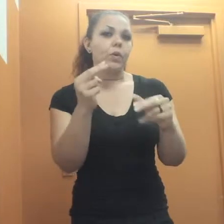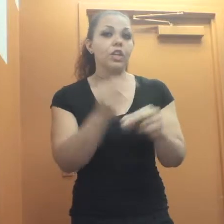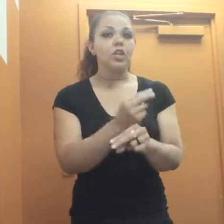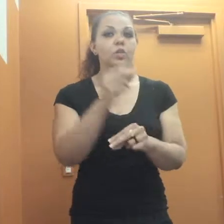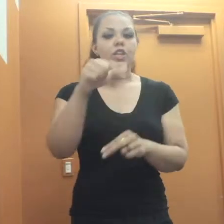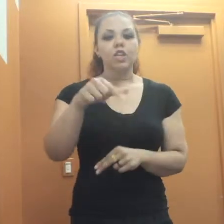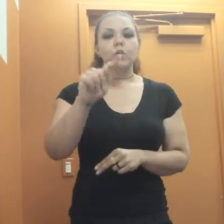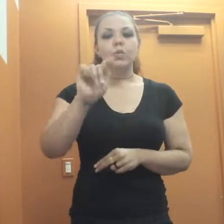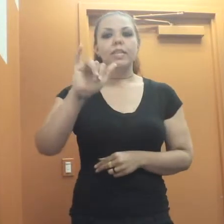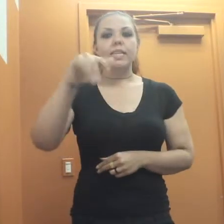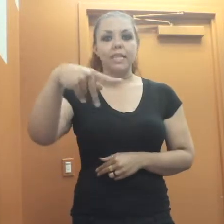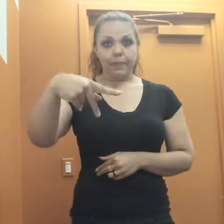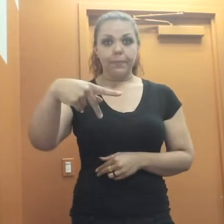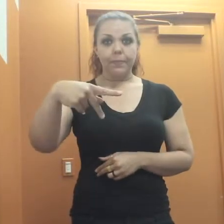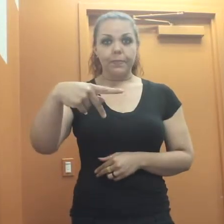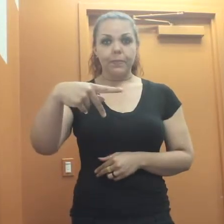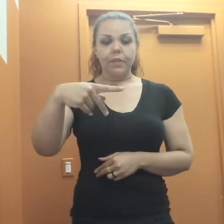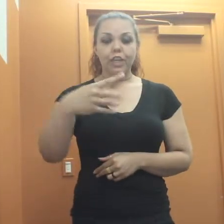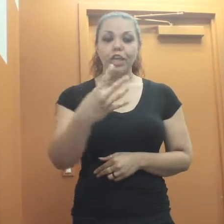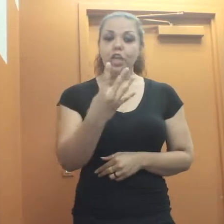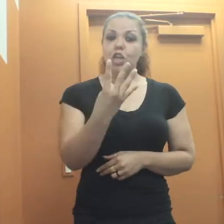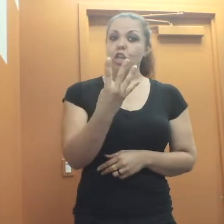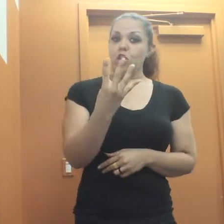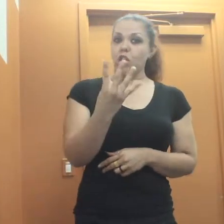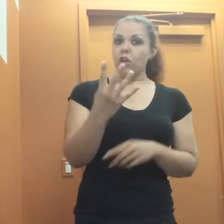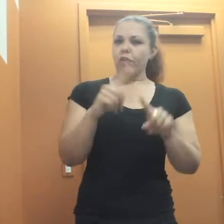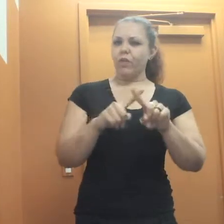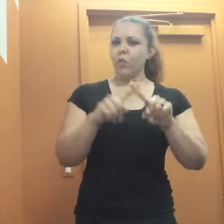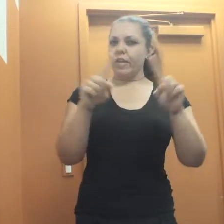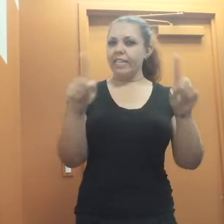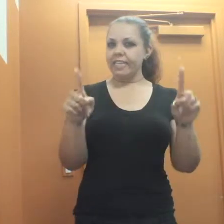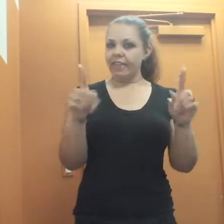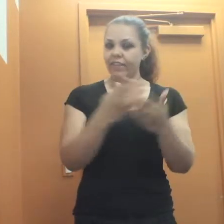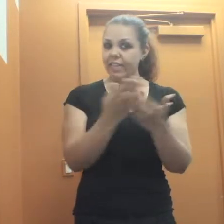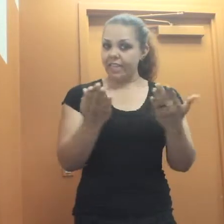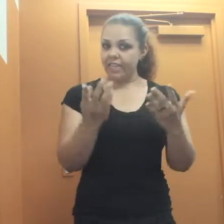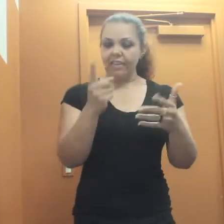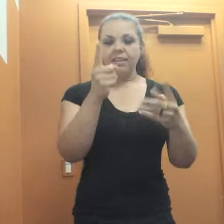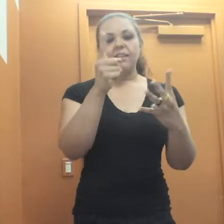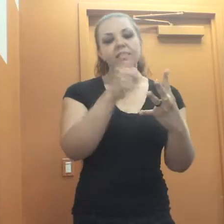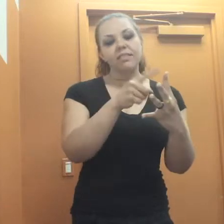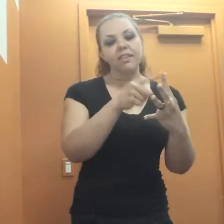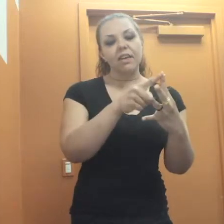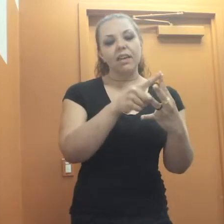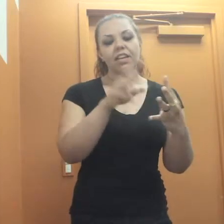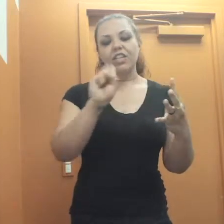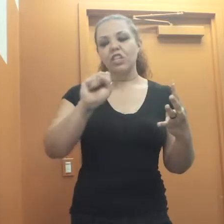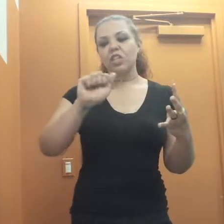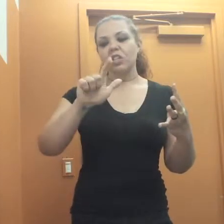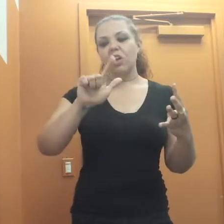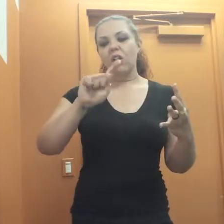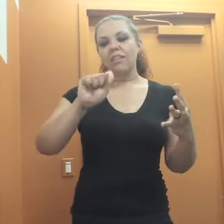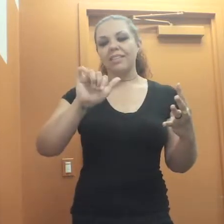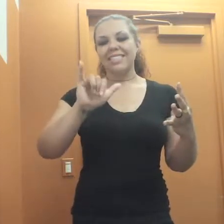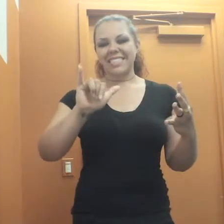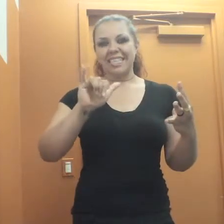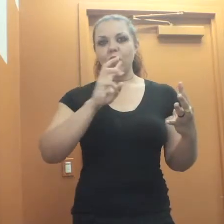The solutions will be salty water, sugary water, vinegar, I know you're going to love that